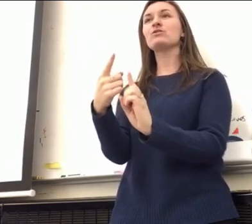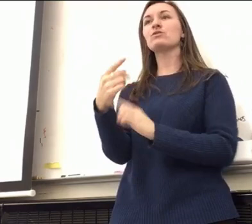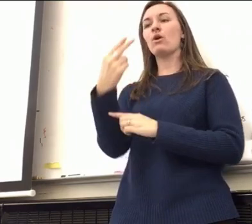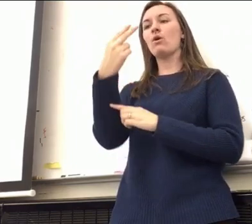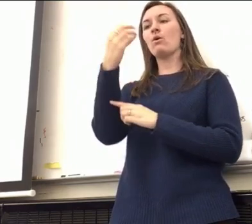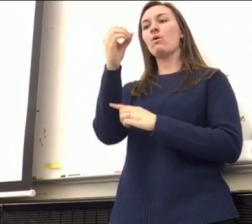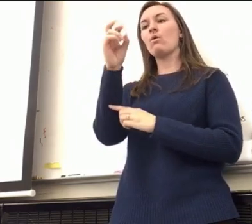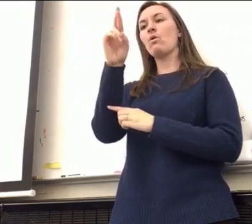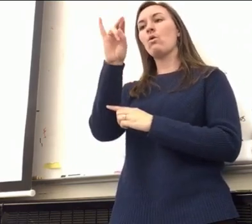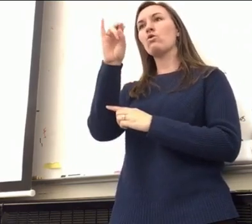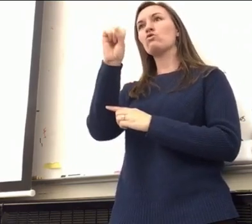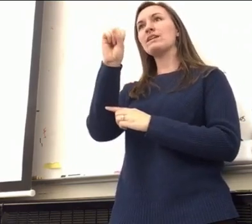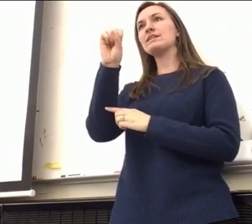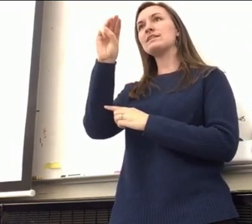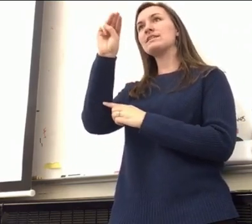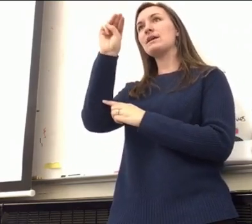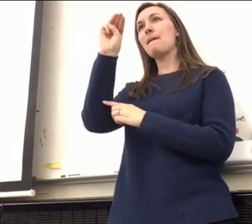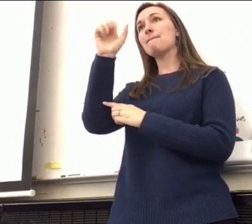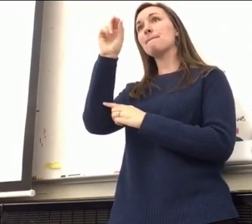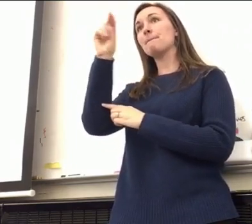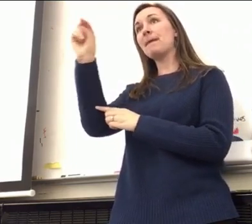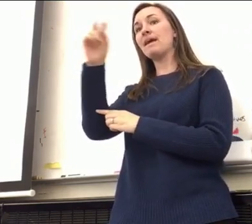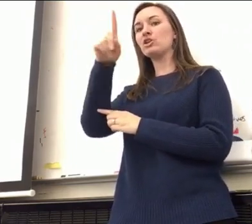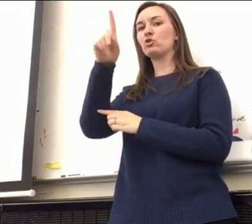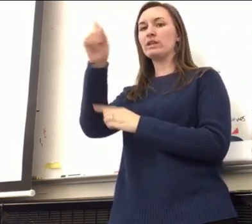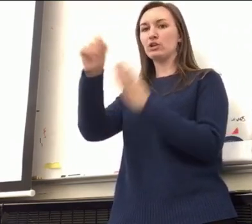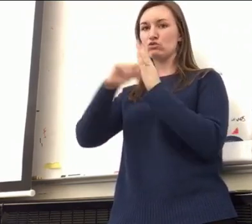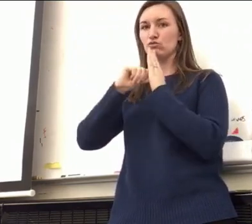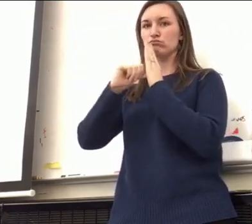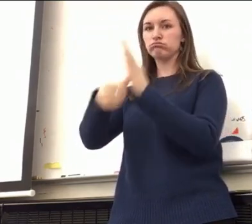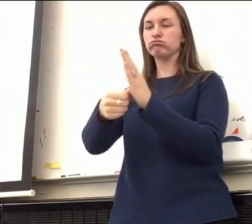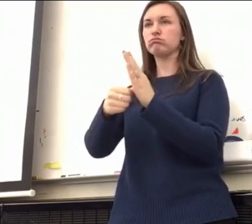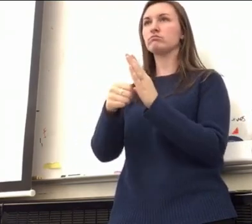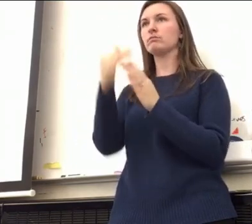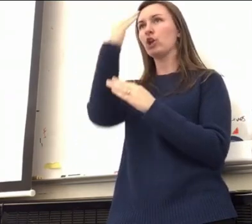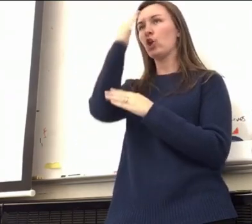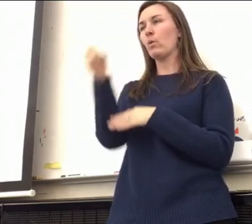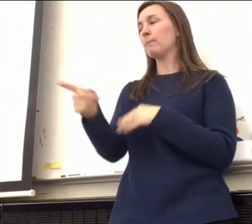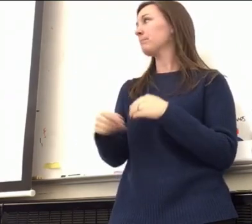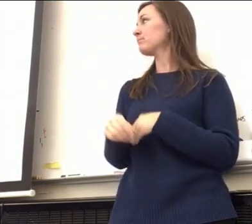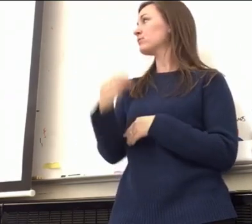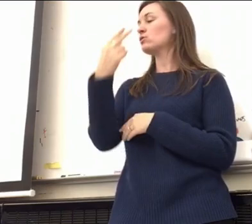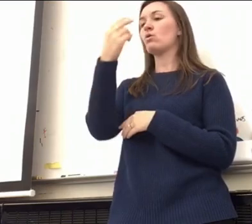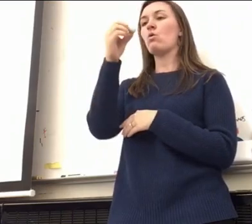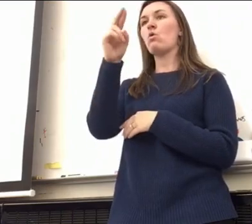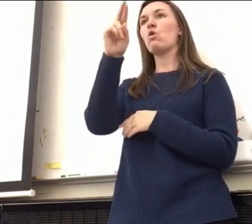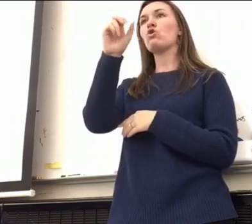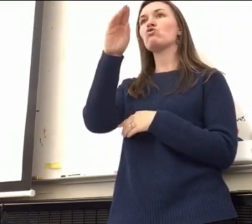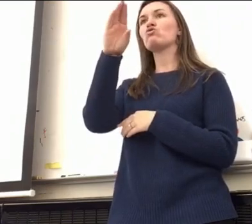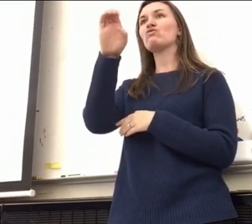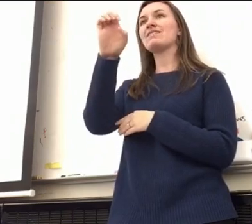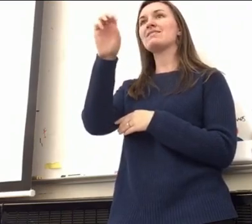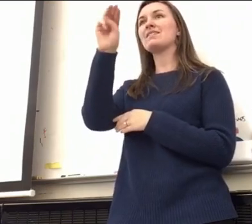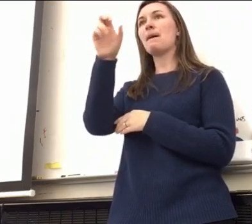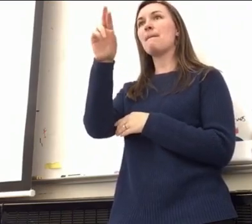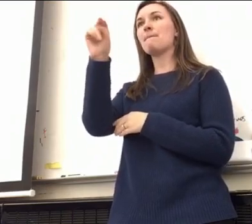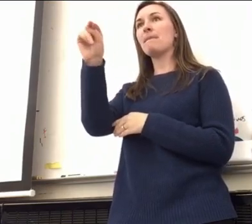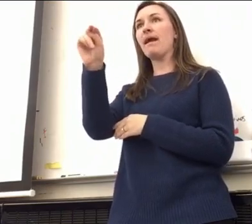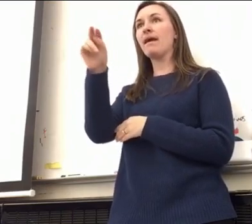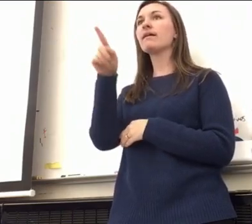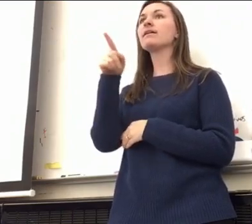Horace Mann is a guy that you need to star. Horace Mann is going to be free public